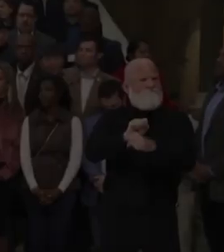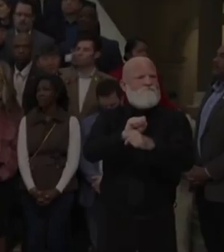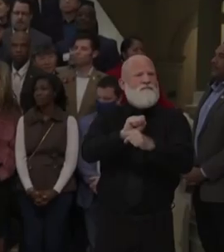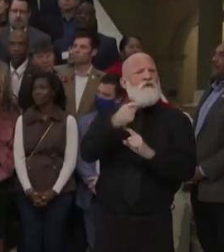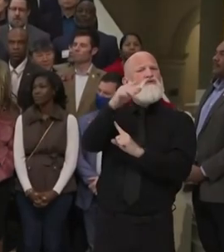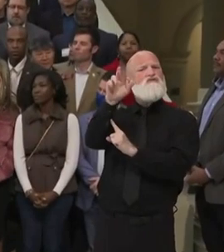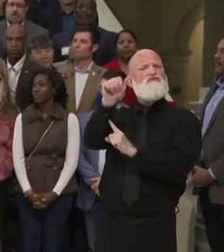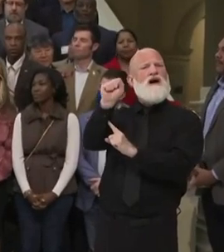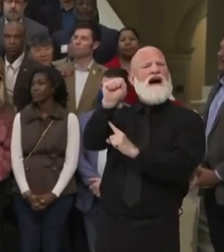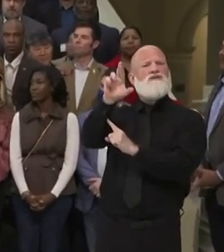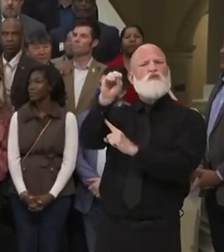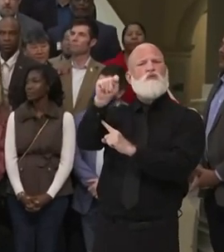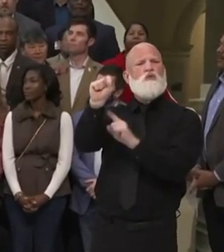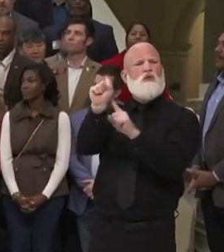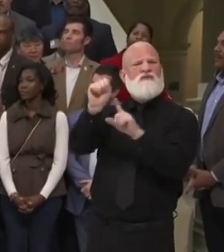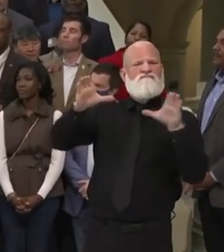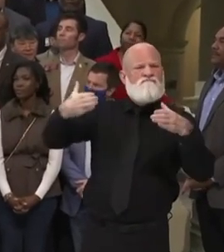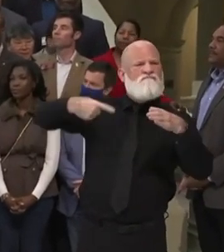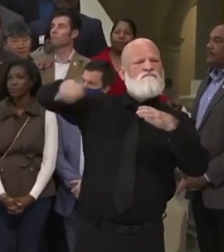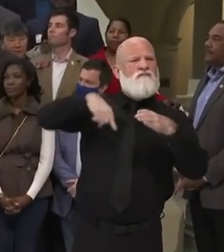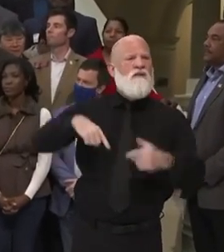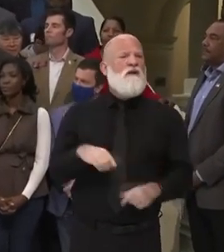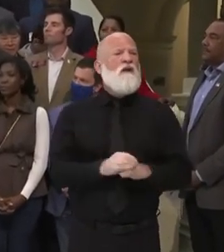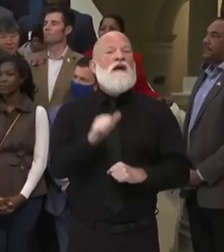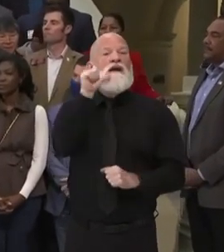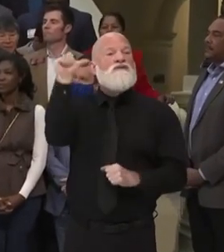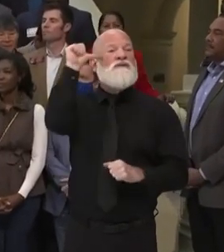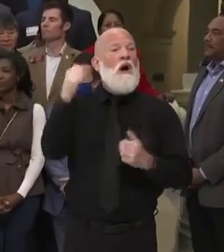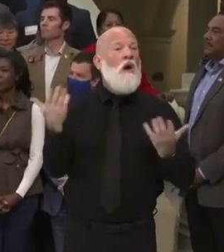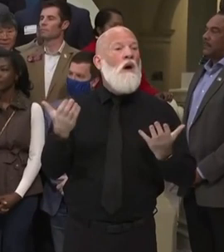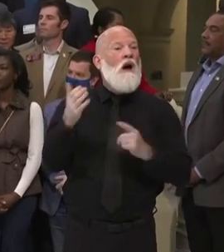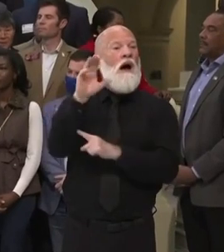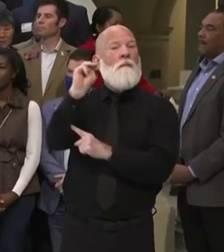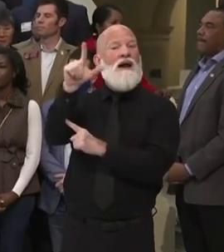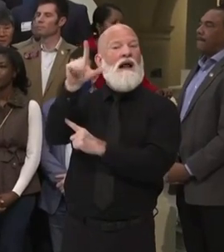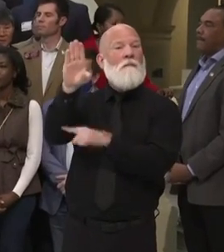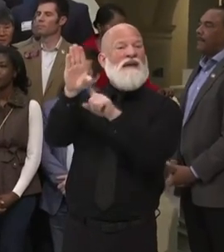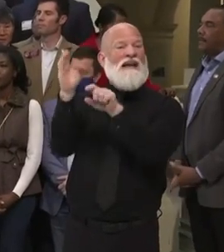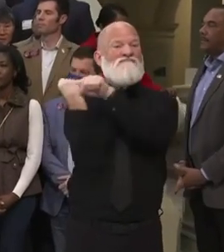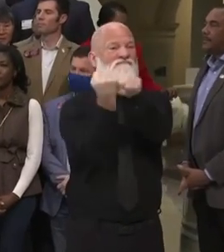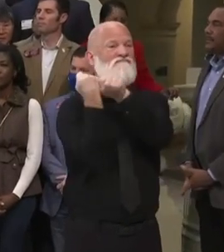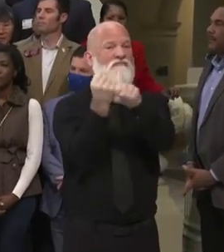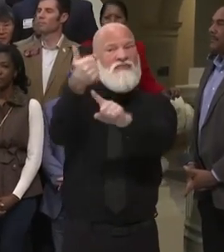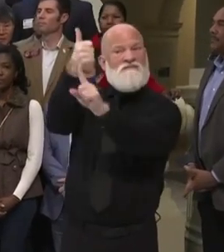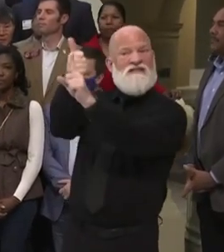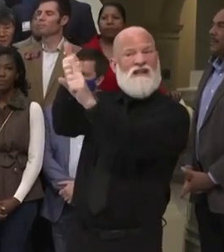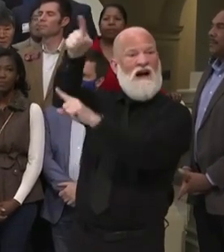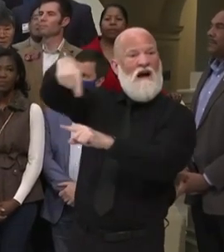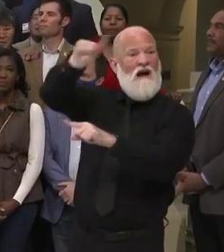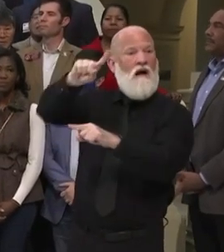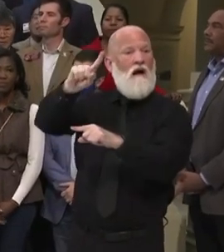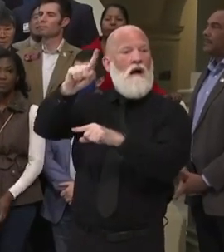Yesterday, Major League Baseball caved to fear and lies from liberal activists. They ignored the facts of our new